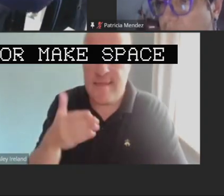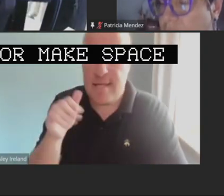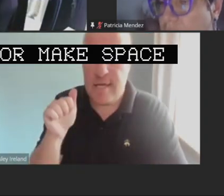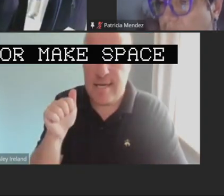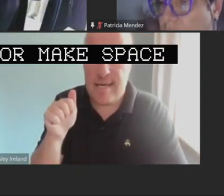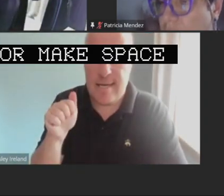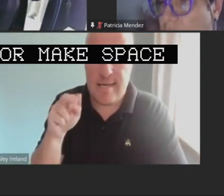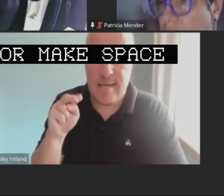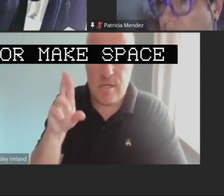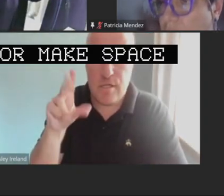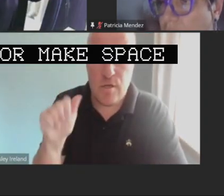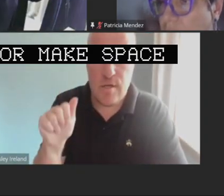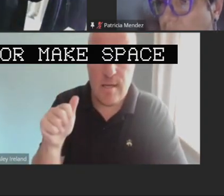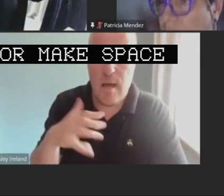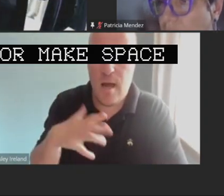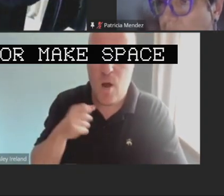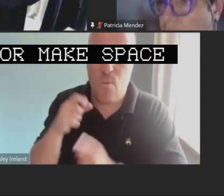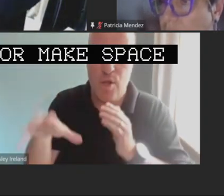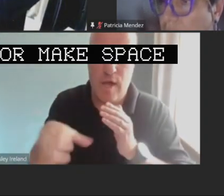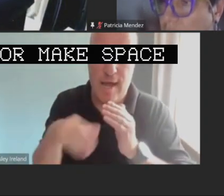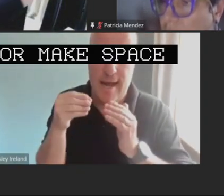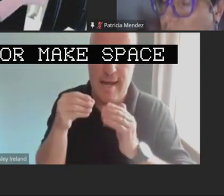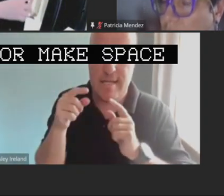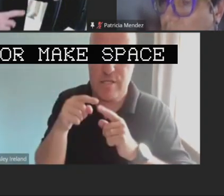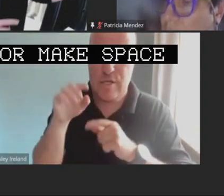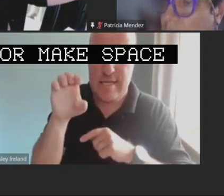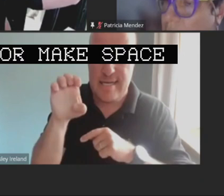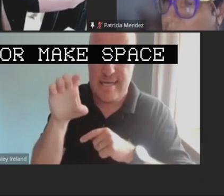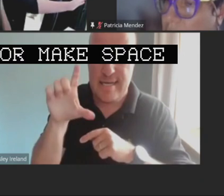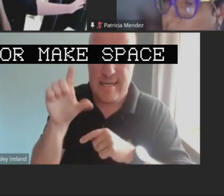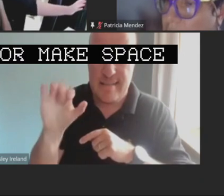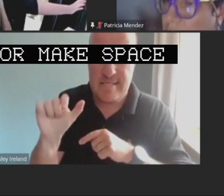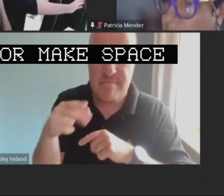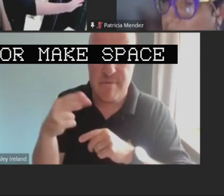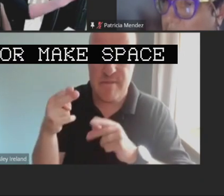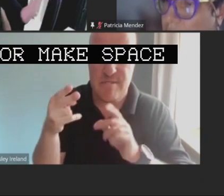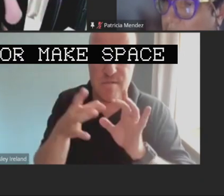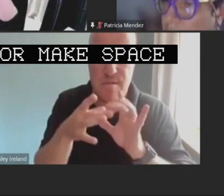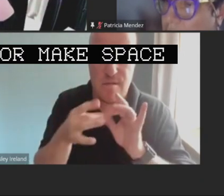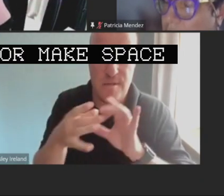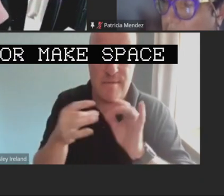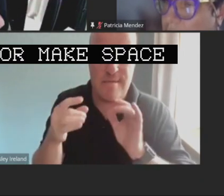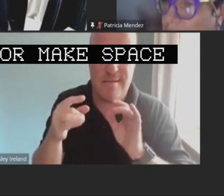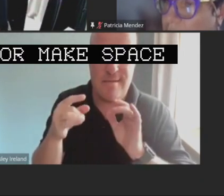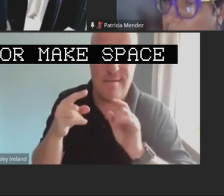Okay. Thank you, Andrea. Again, this is Wes. I'd like to add